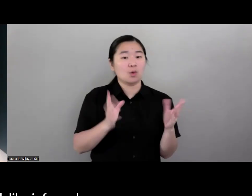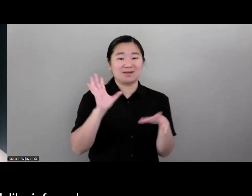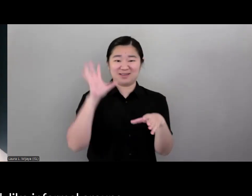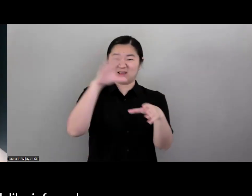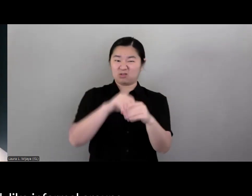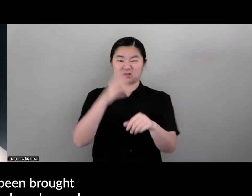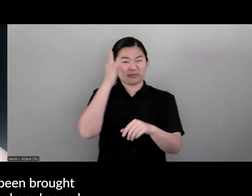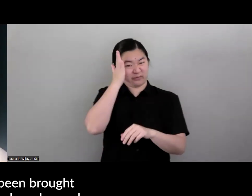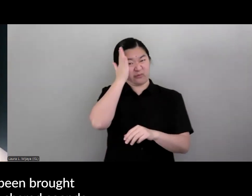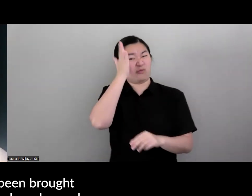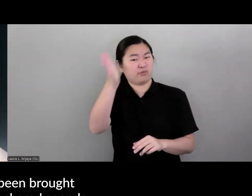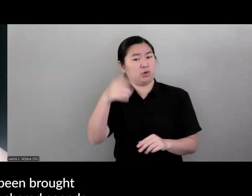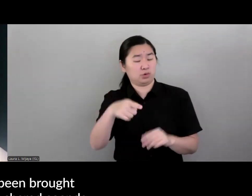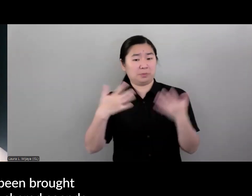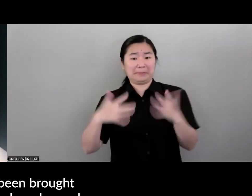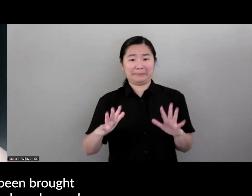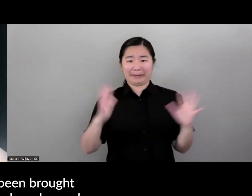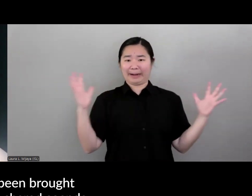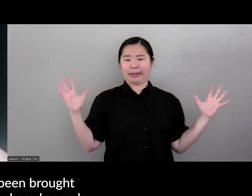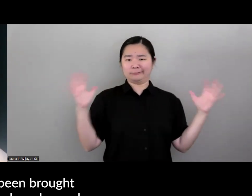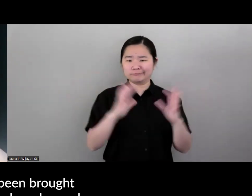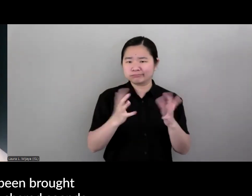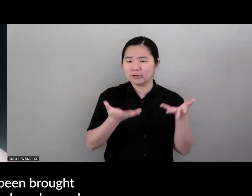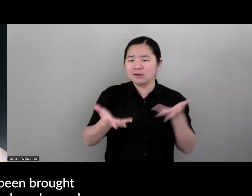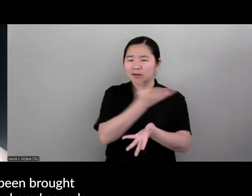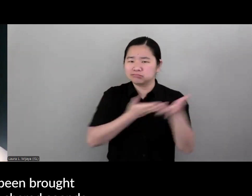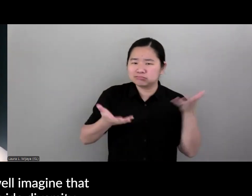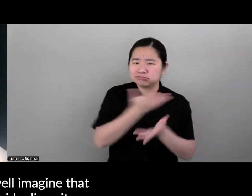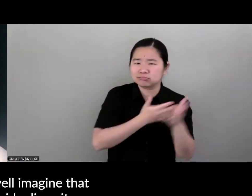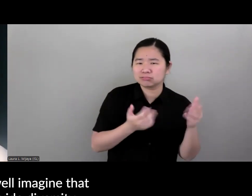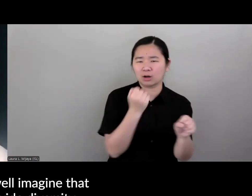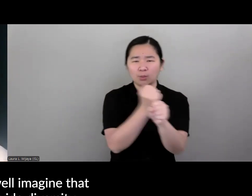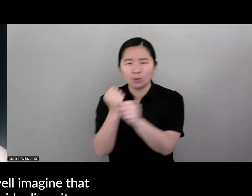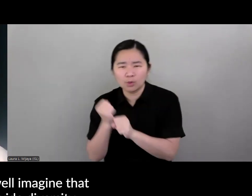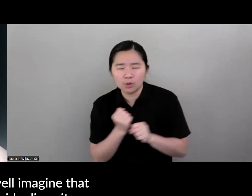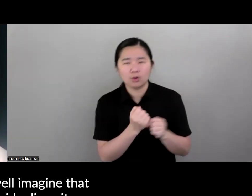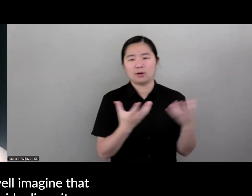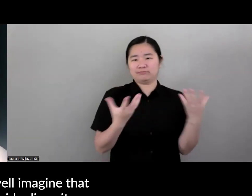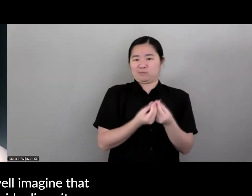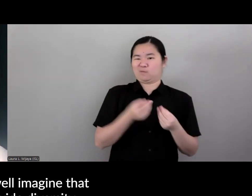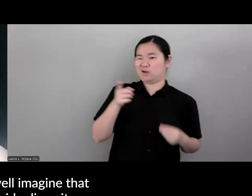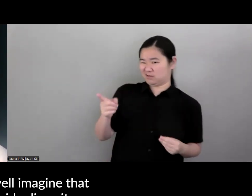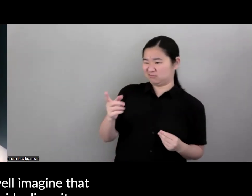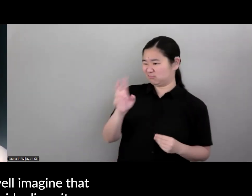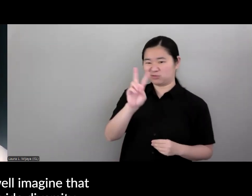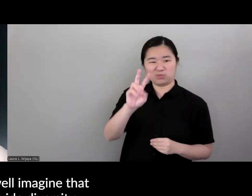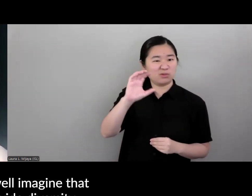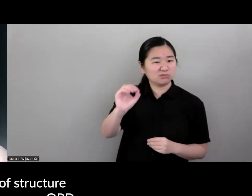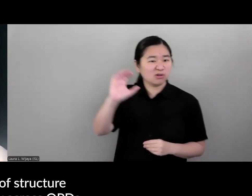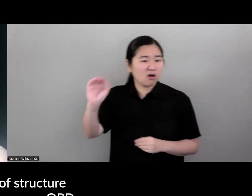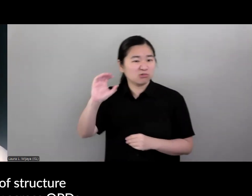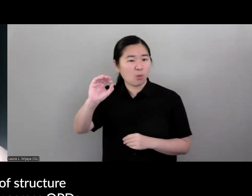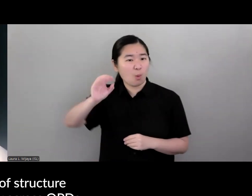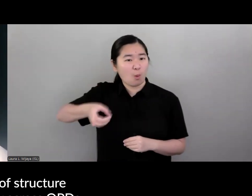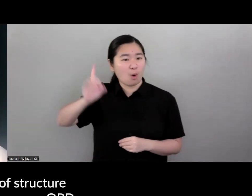informal groups that have been brought together by a shared agenda. So you can well imagine that there is a wide diversity